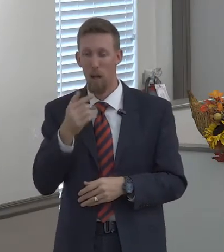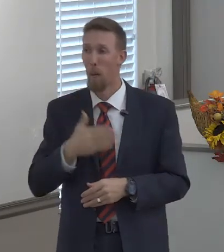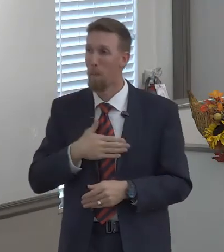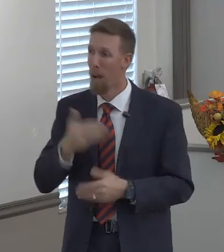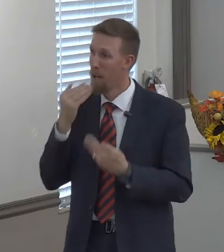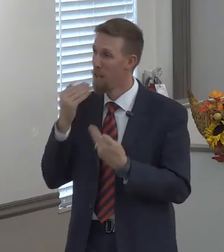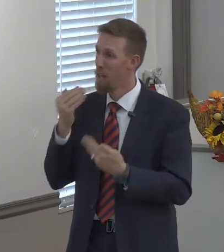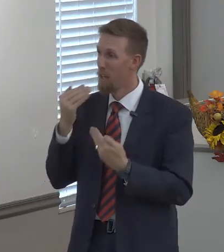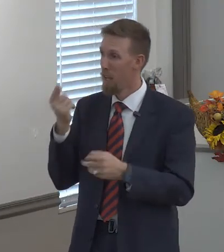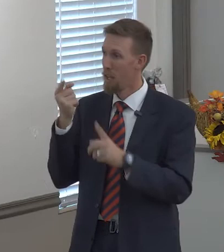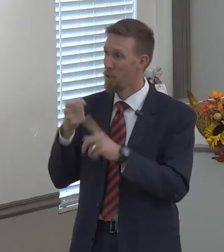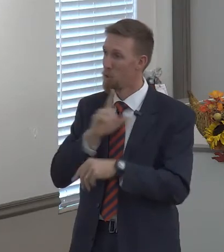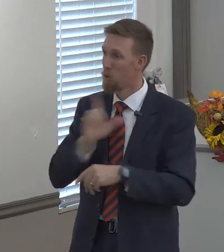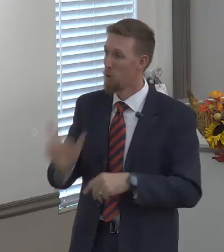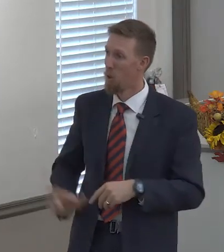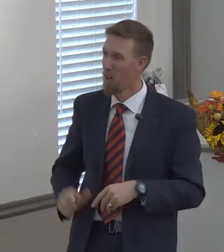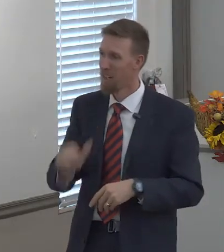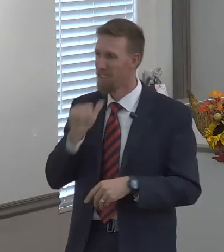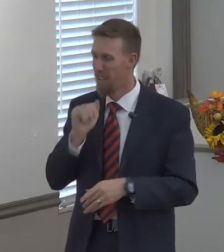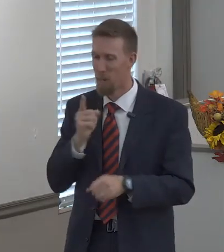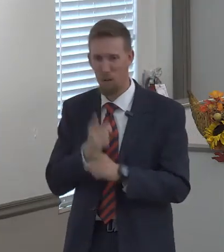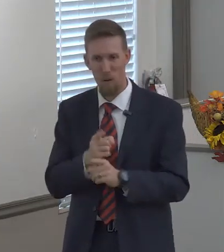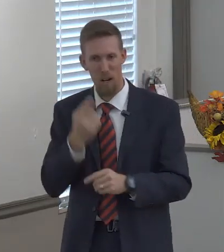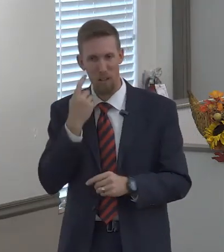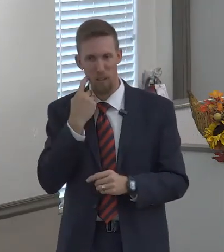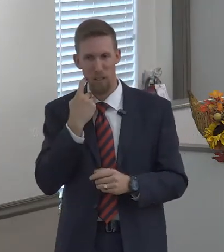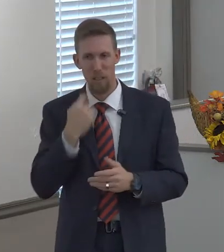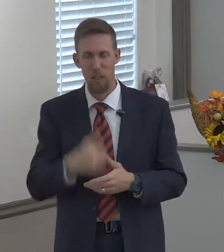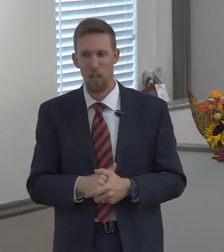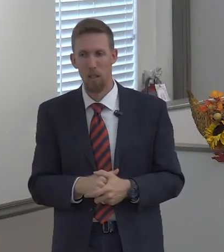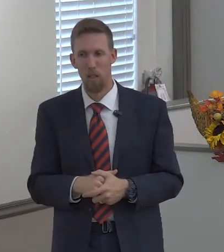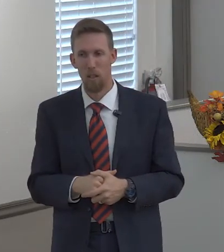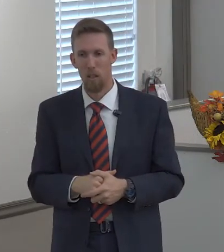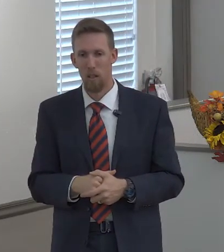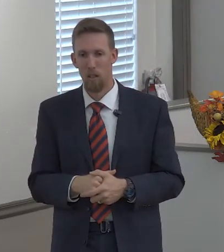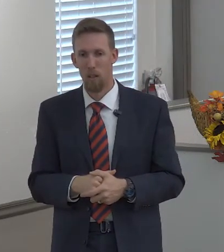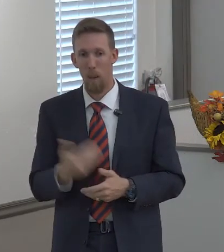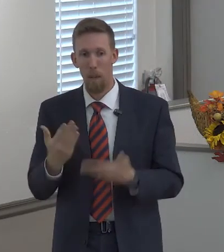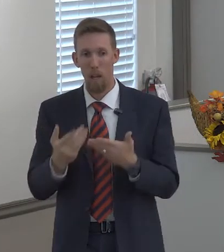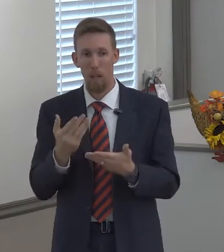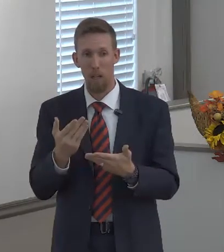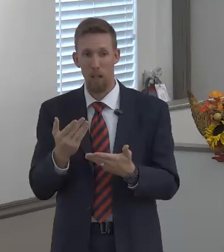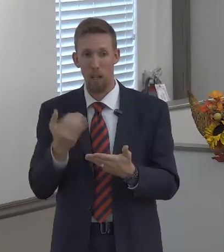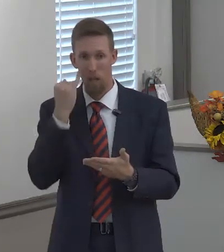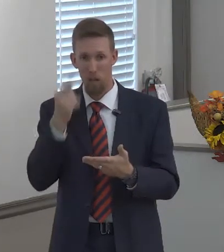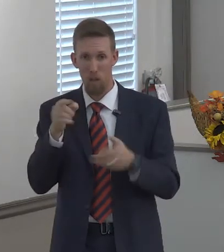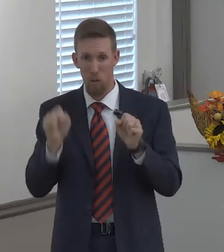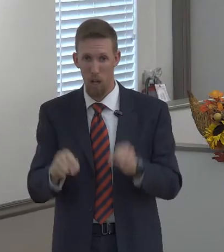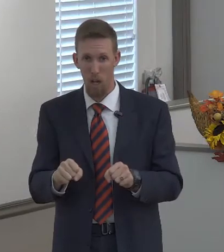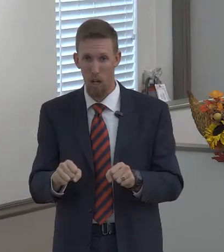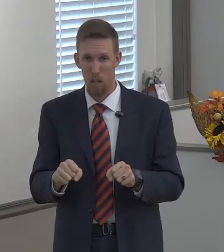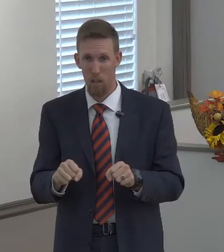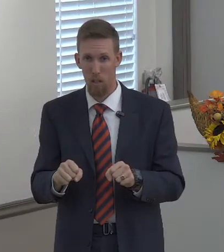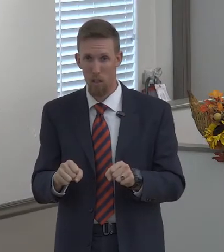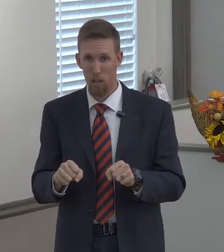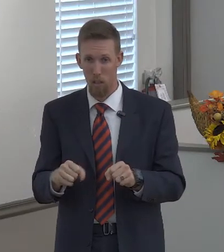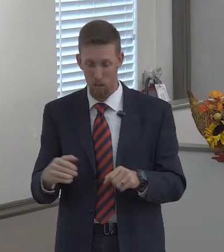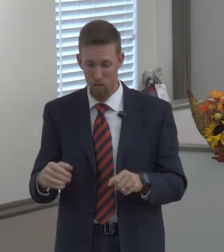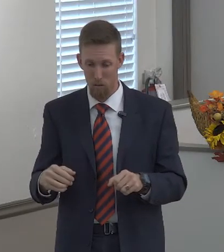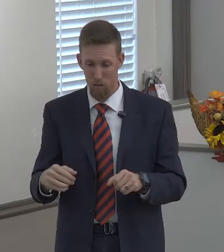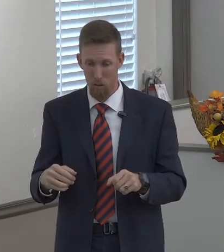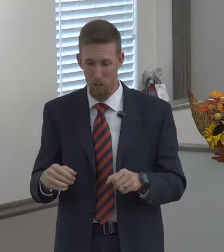then honestly, oh, we ought to line up with God, amen? The Lord said in Luke 6:46, "Why call ye